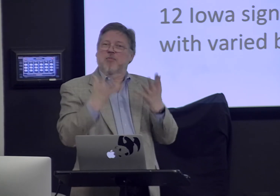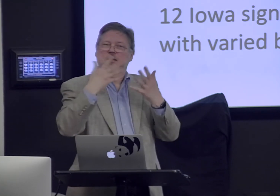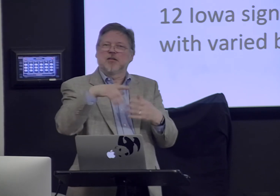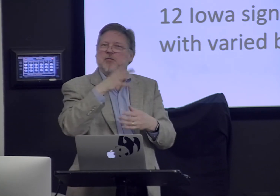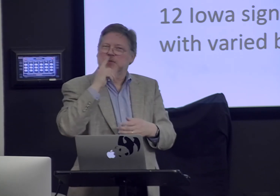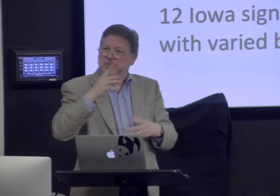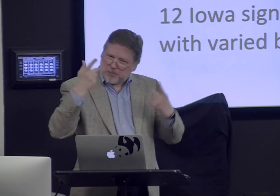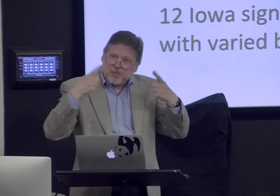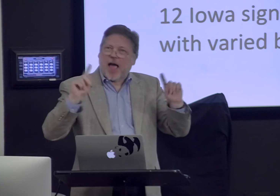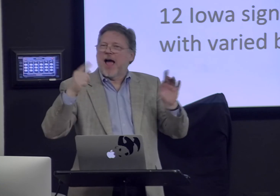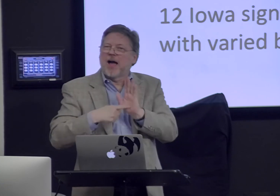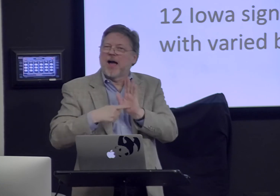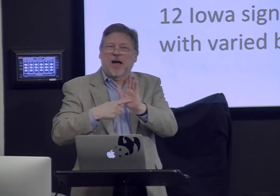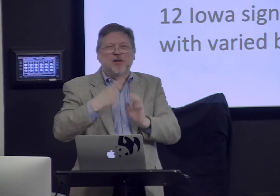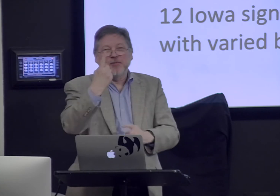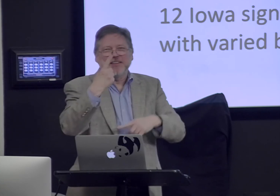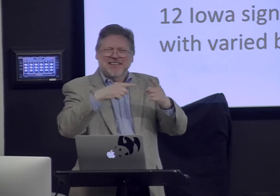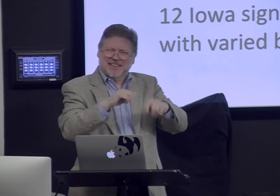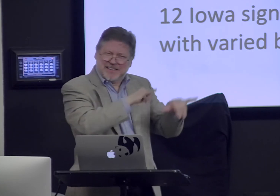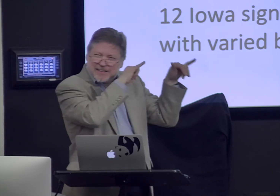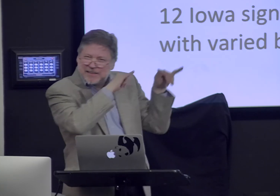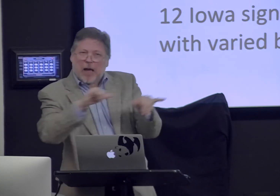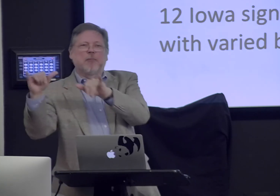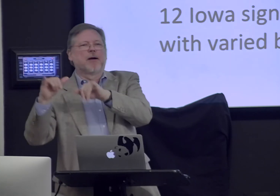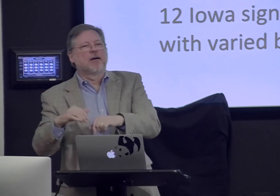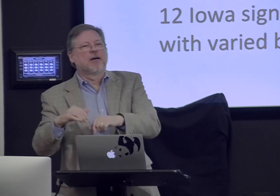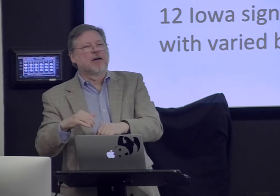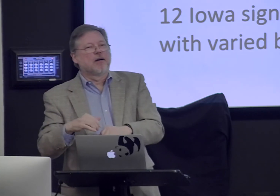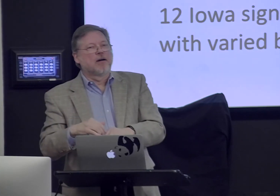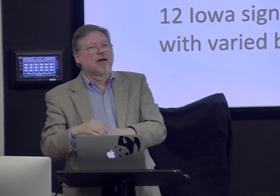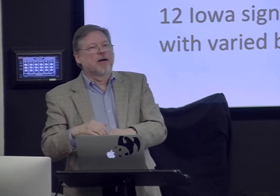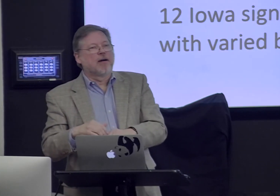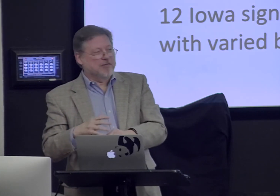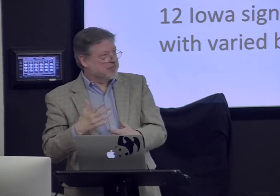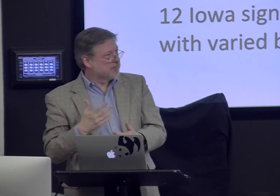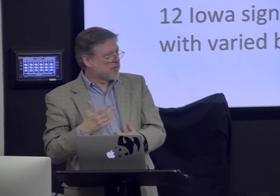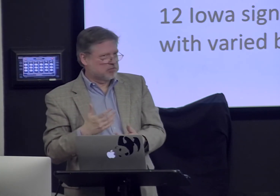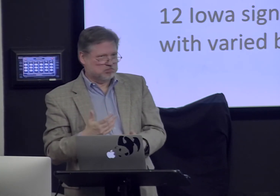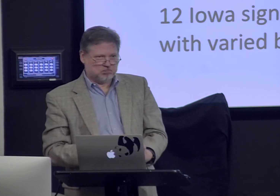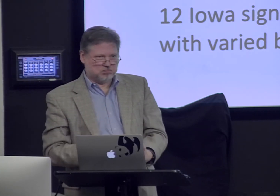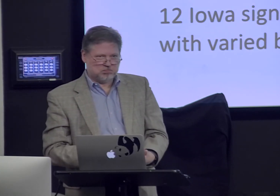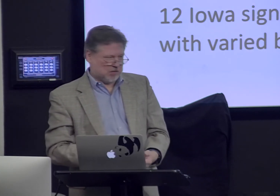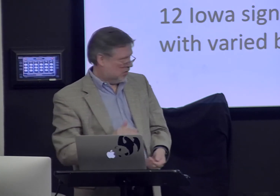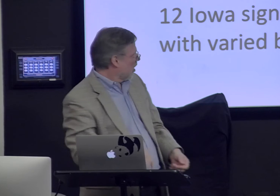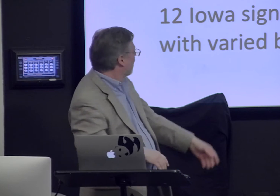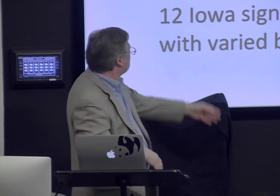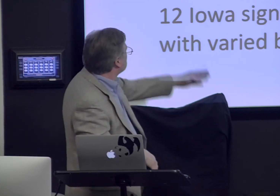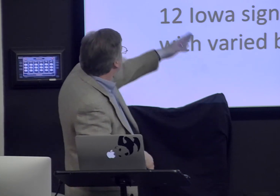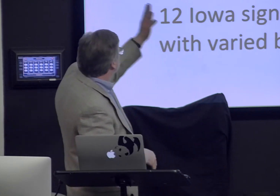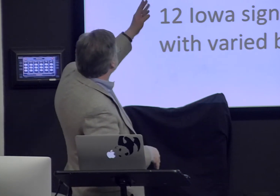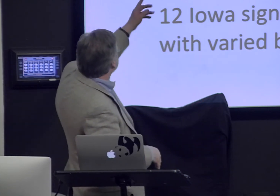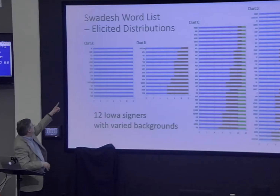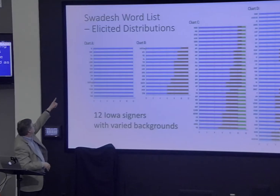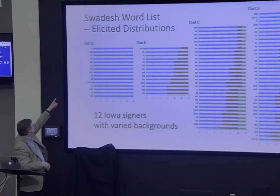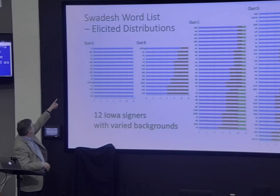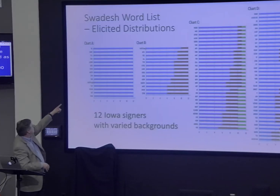see that out of 100 signs on the, or 100 words on the word in the Swadesh word